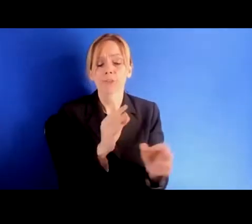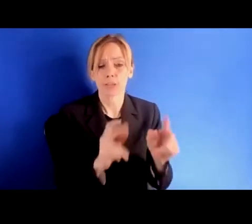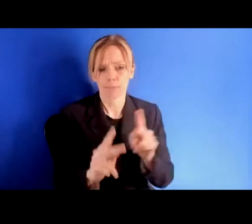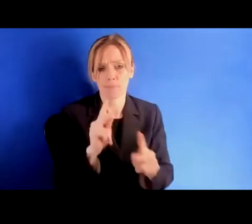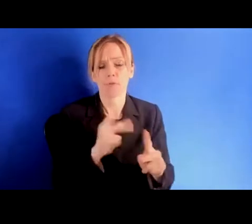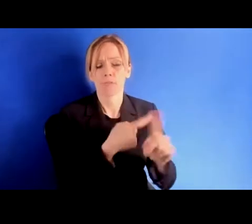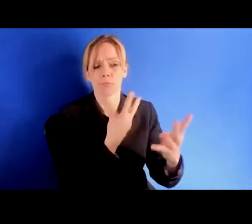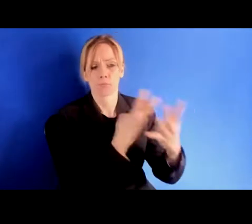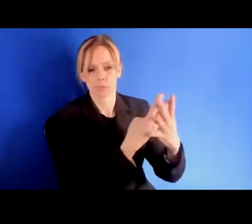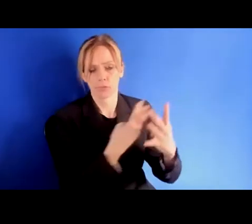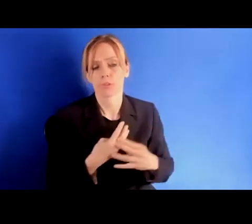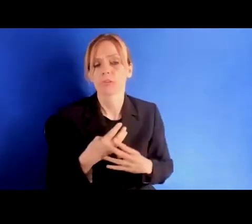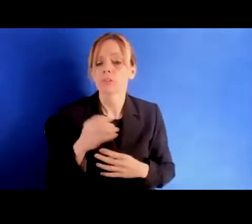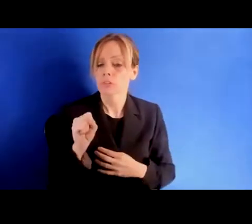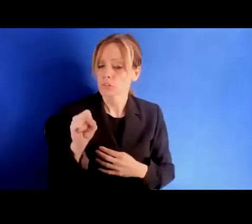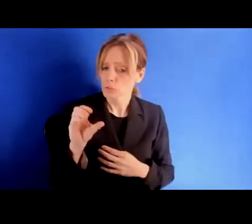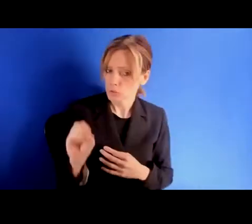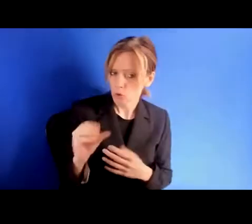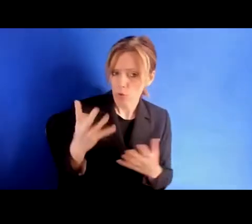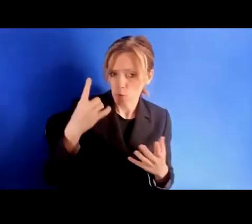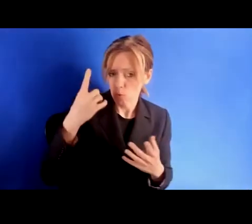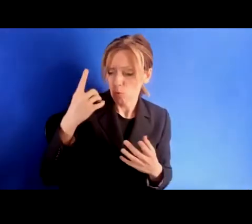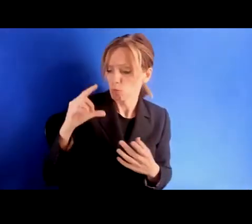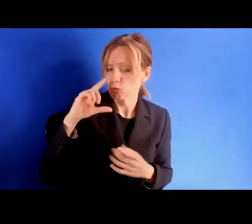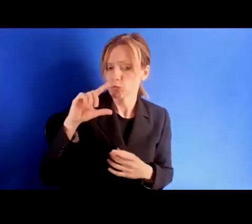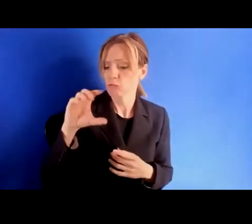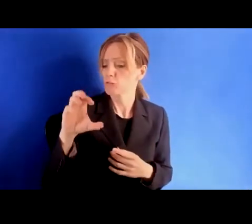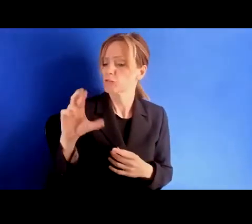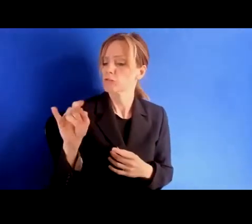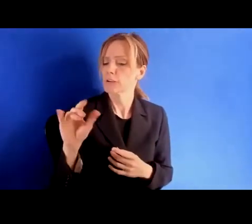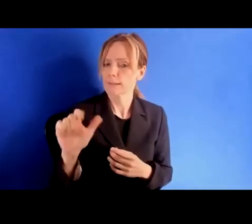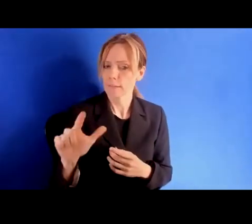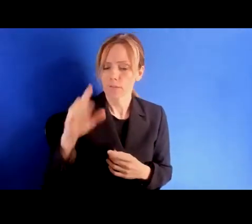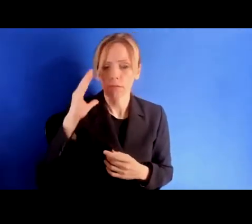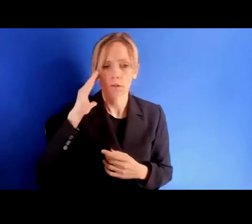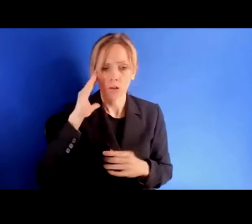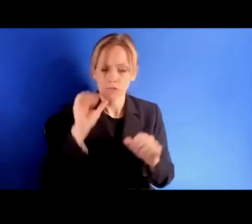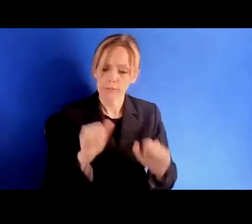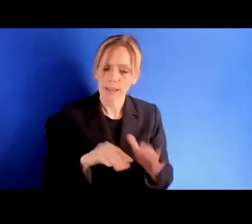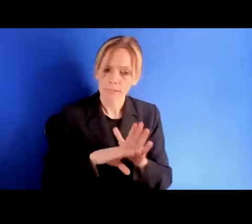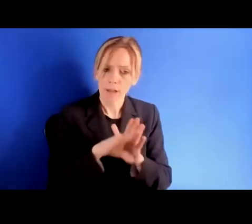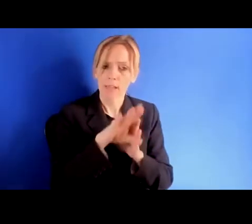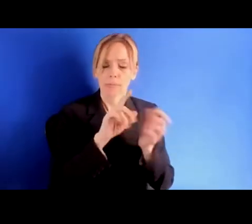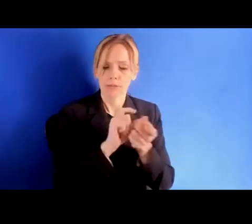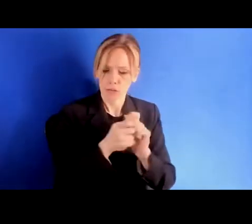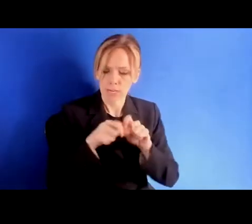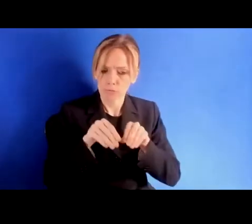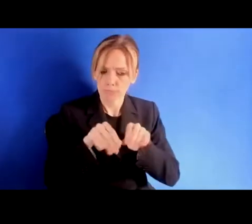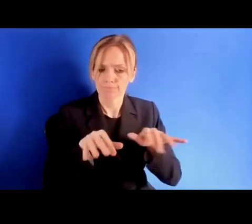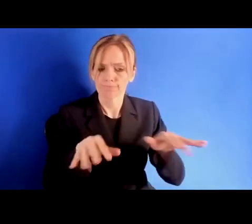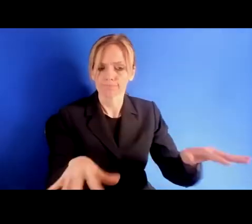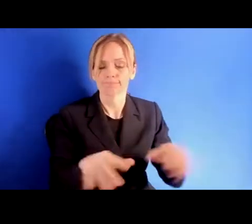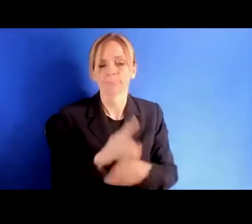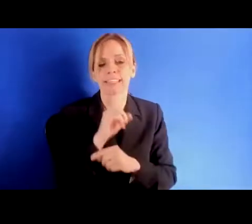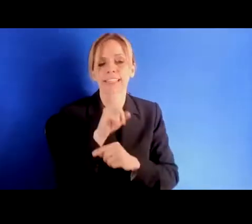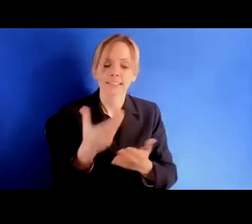a critical consciousness could develop, change could be made. The disability justice movement is in a refreshed,